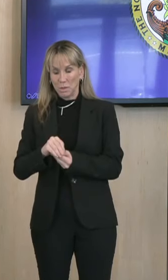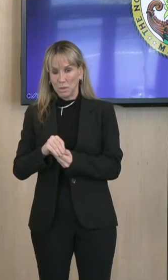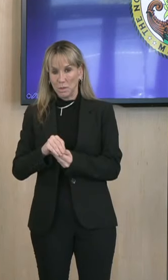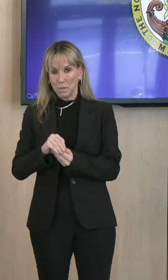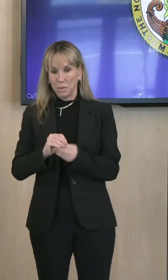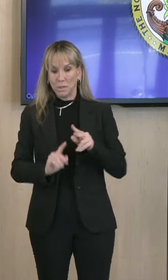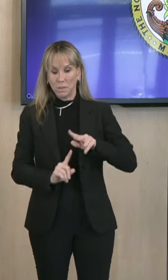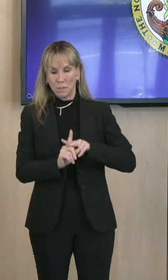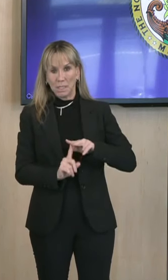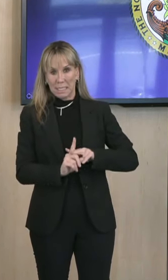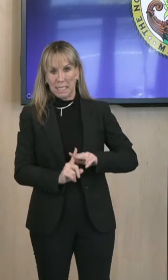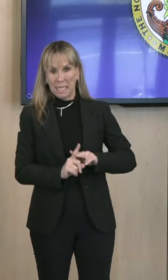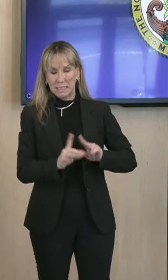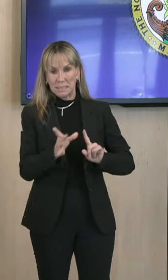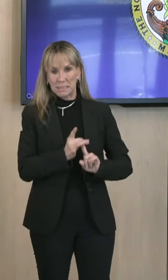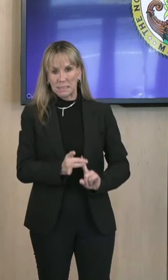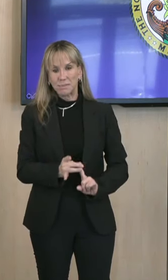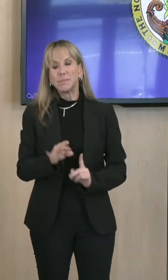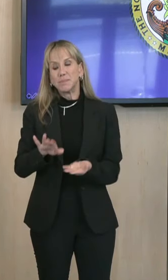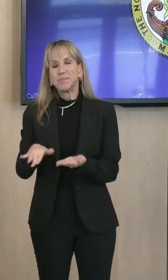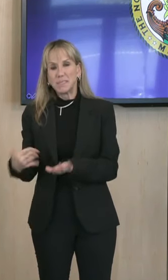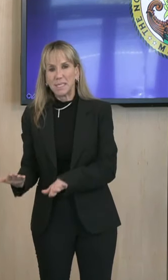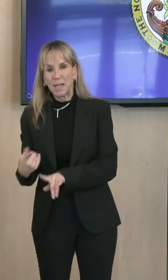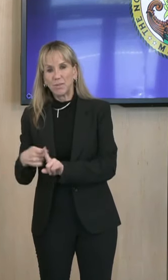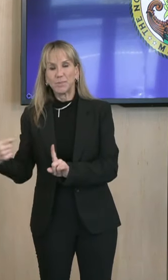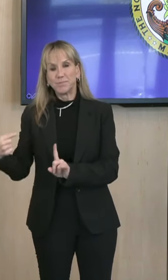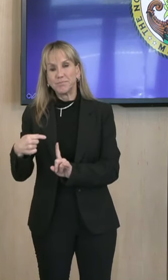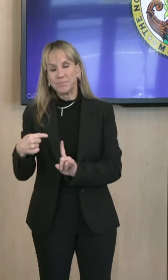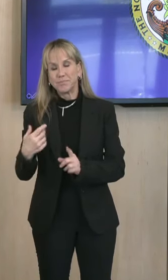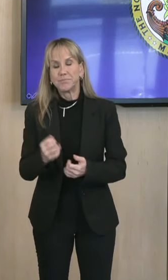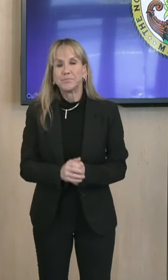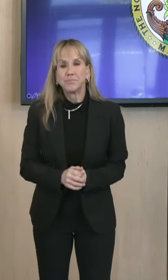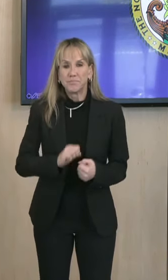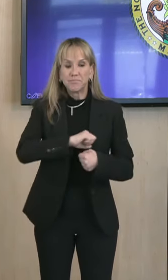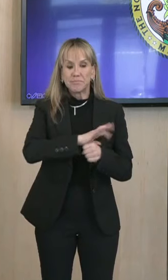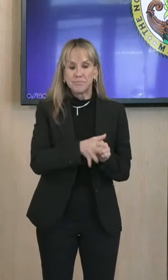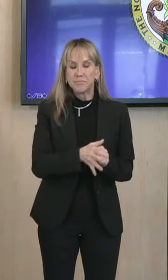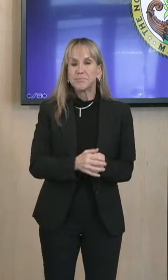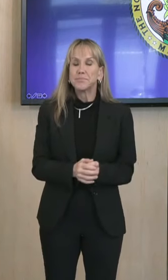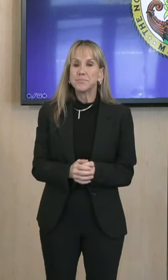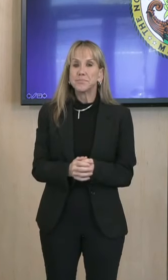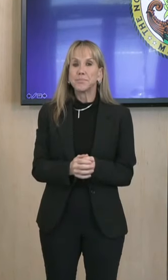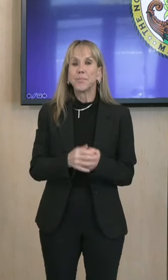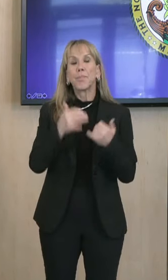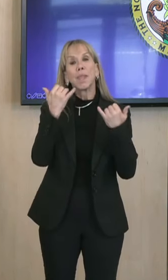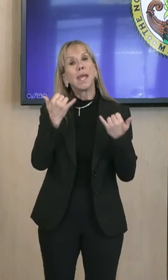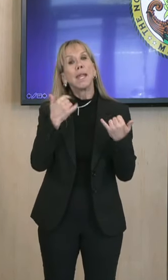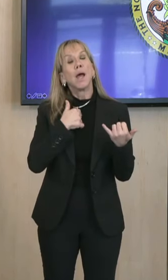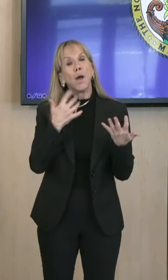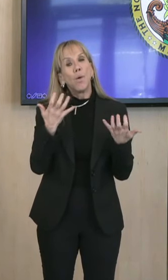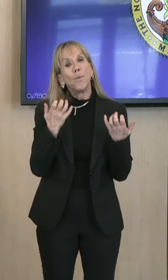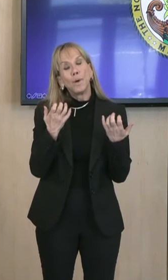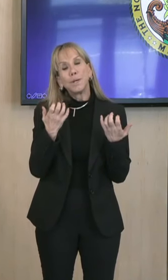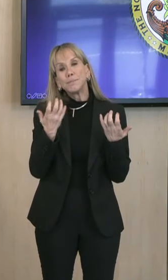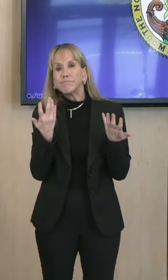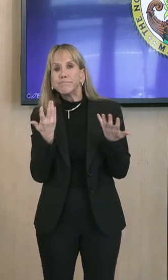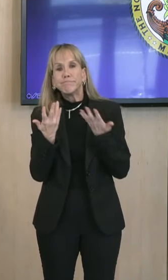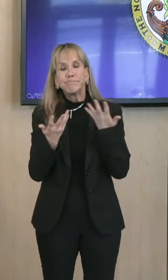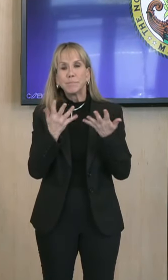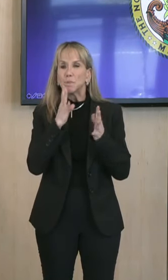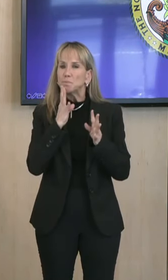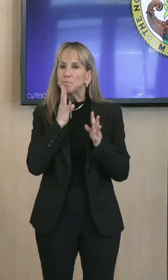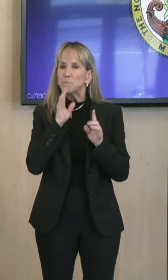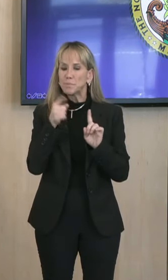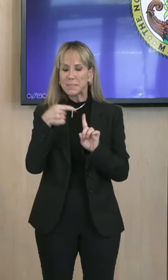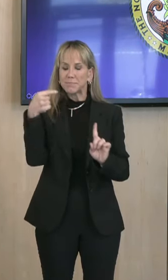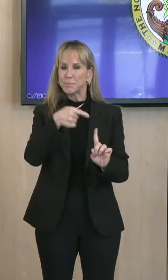cases having passed away from complications. I'd like to now turn quickly to some of the outbreaks,